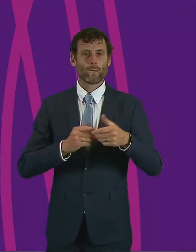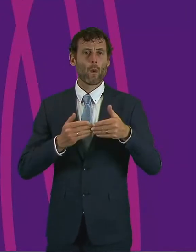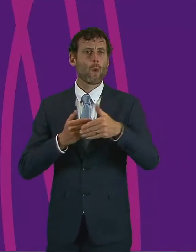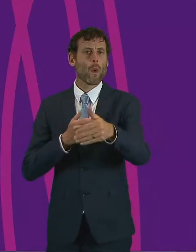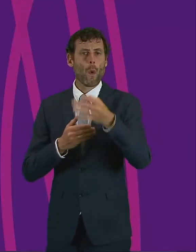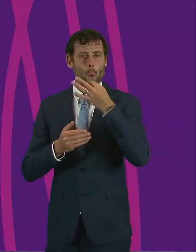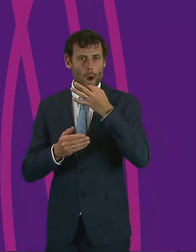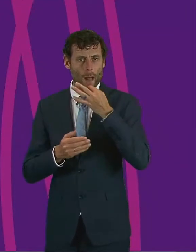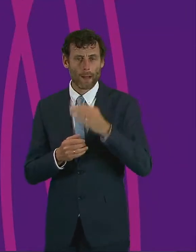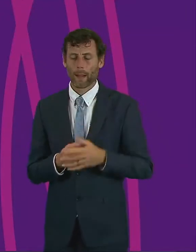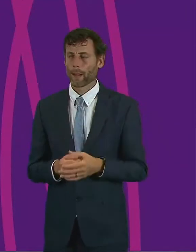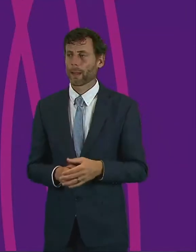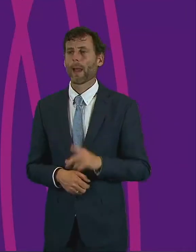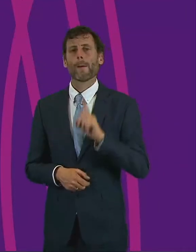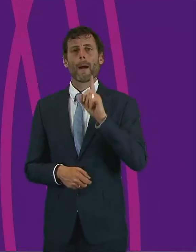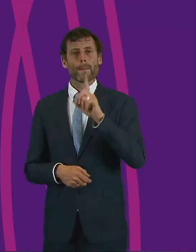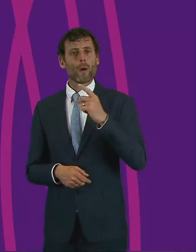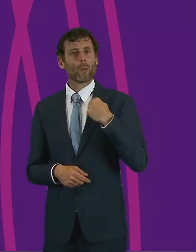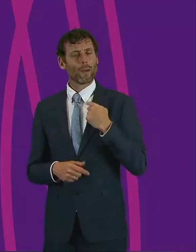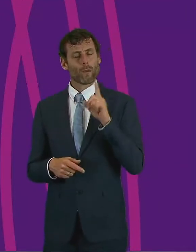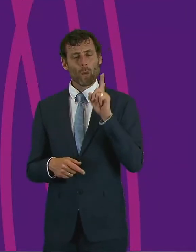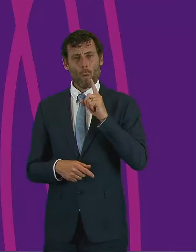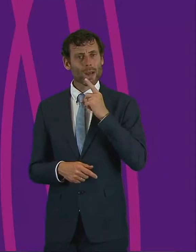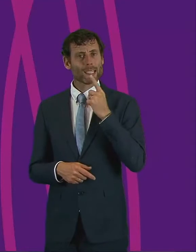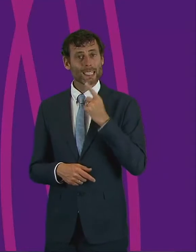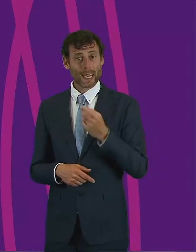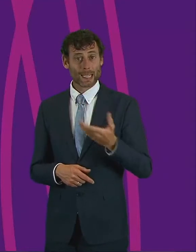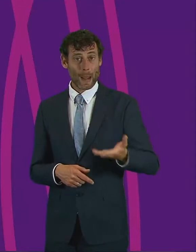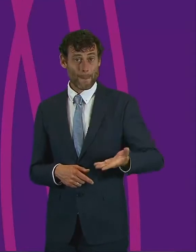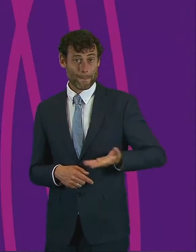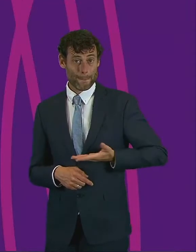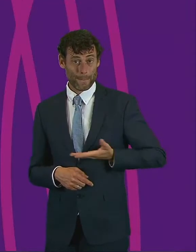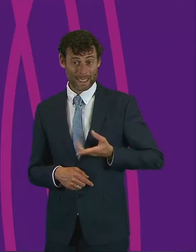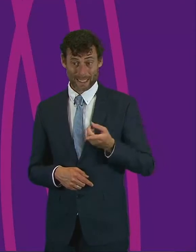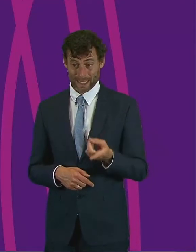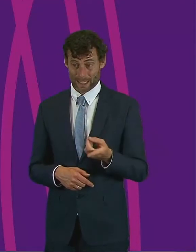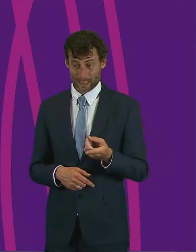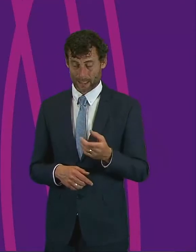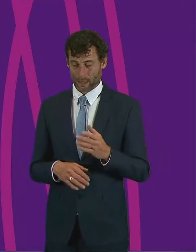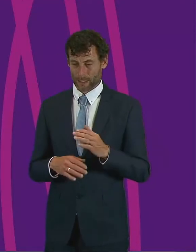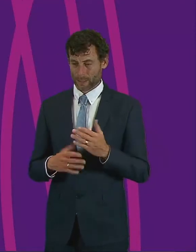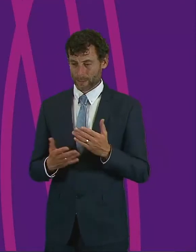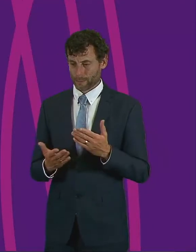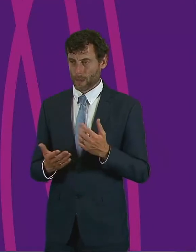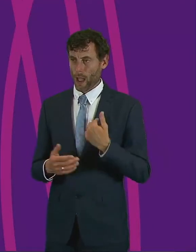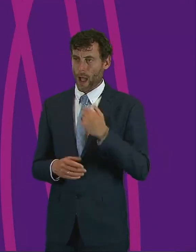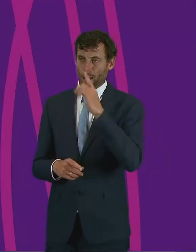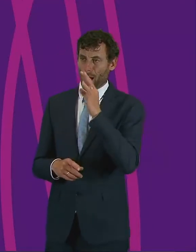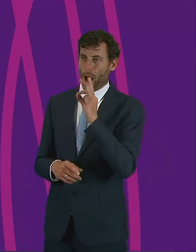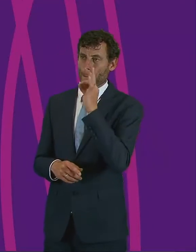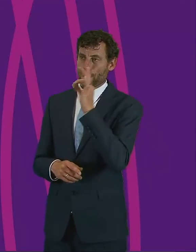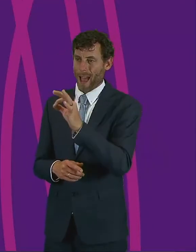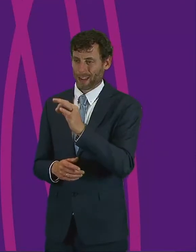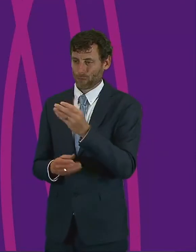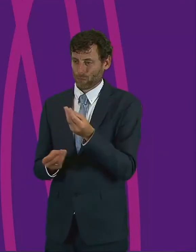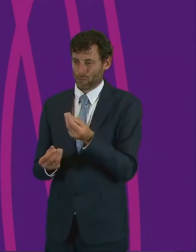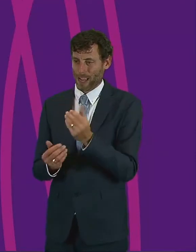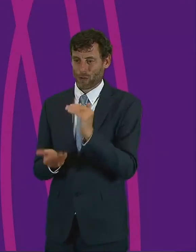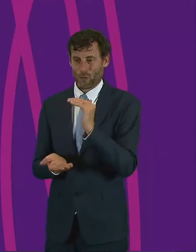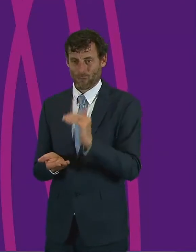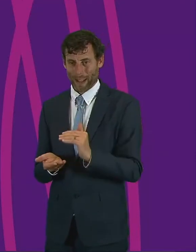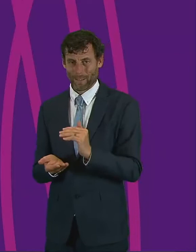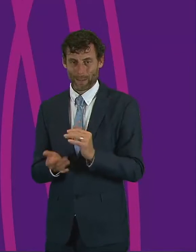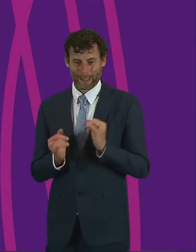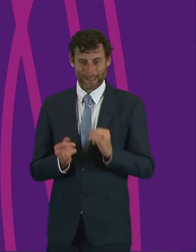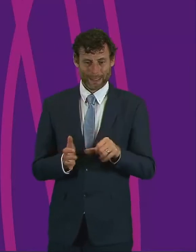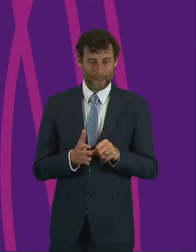from the beginning that where a business isn't caught within the criteria for rates relief and feels unable to pay, they should speak to